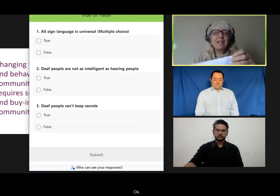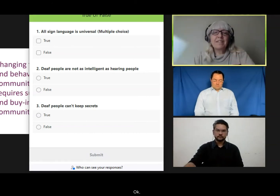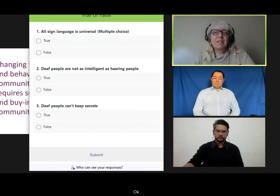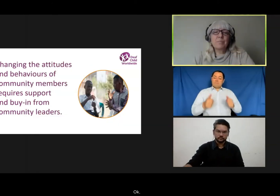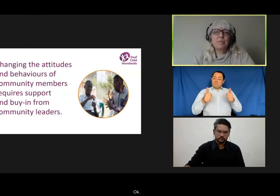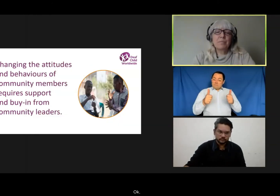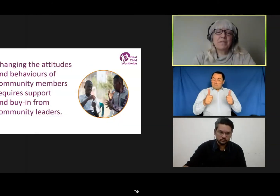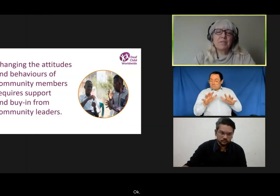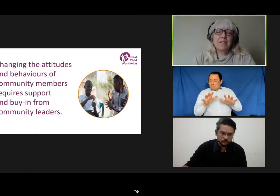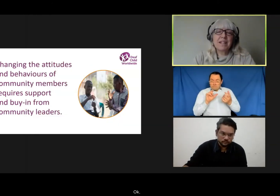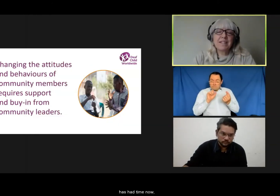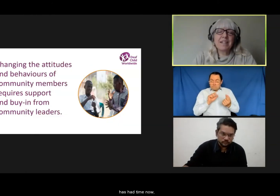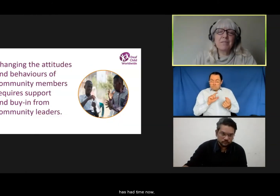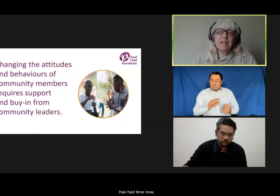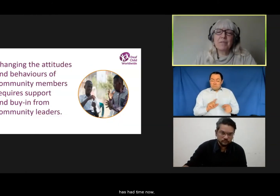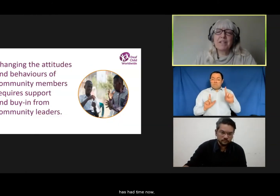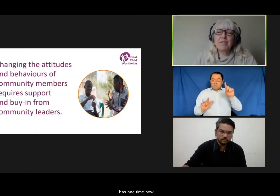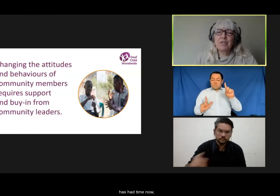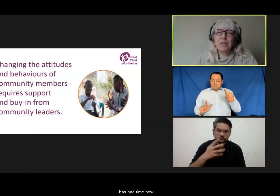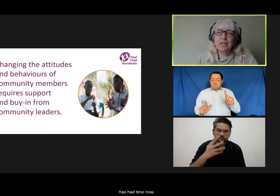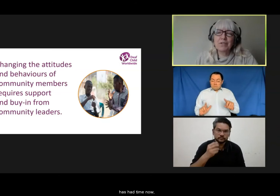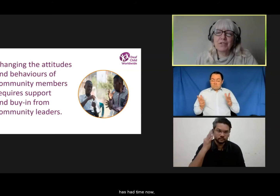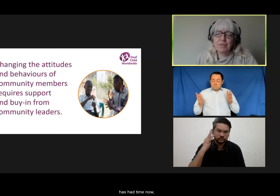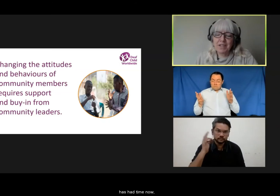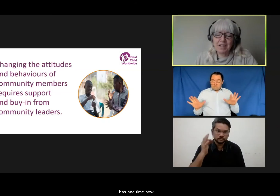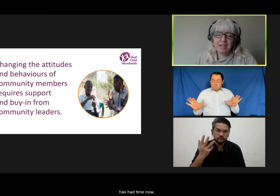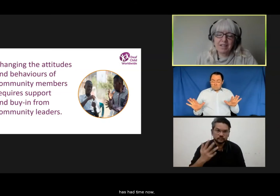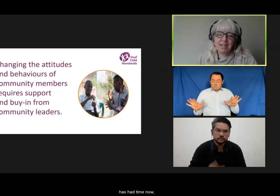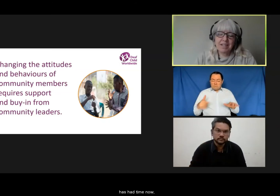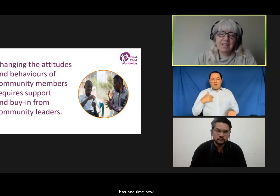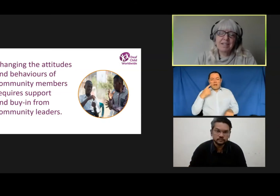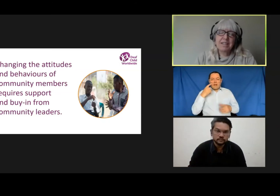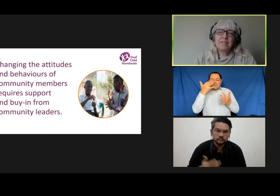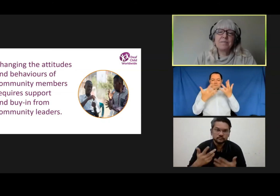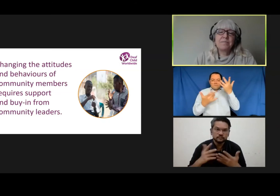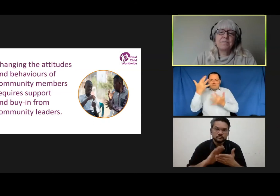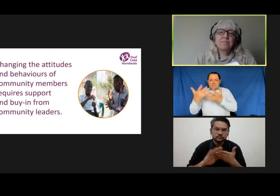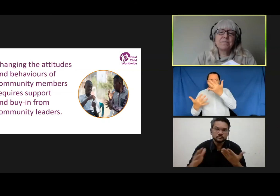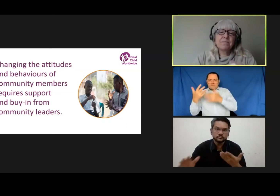Okay, I think probably everybody's had time now. We can have a quick look at the results.